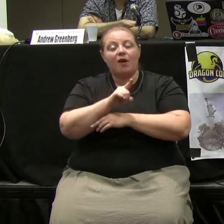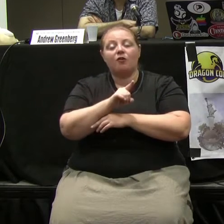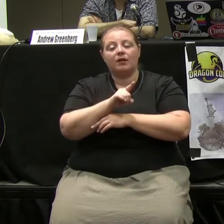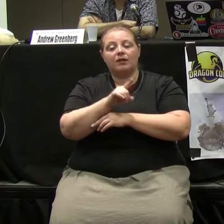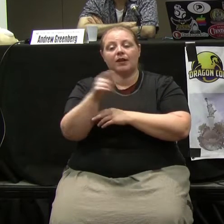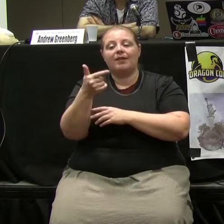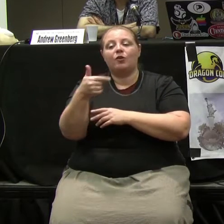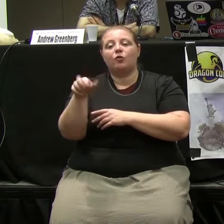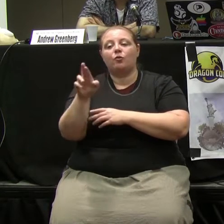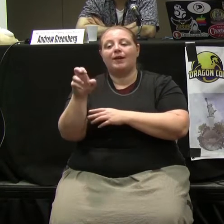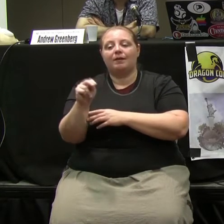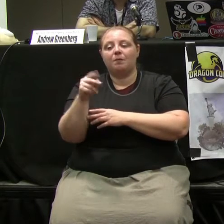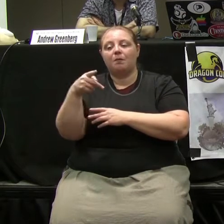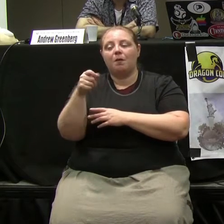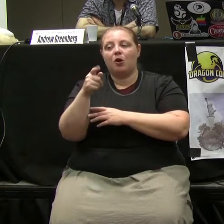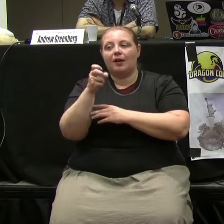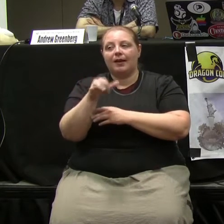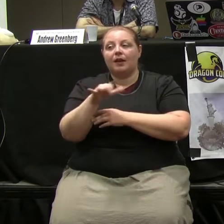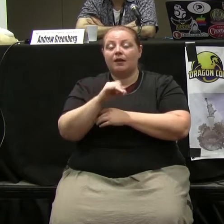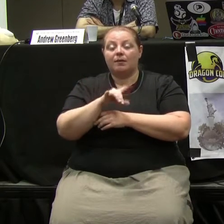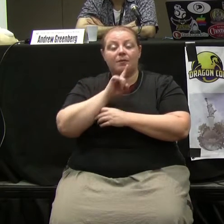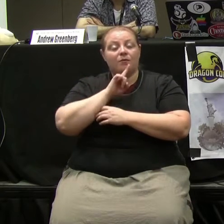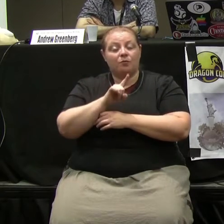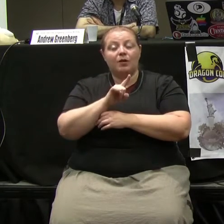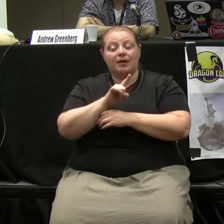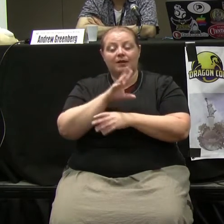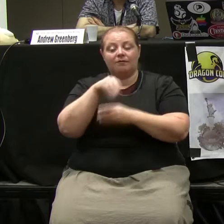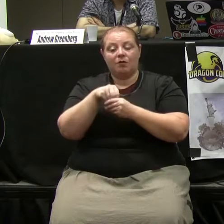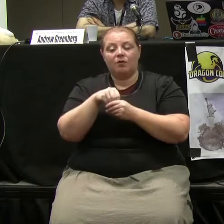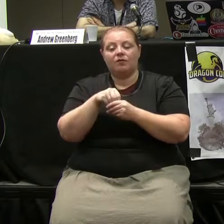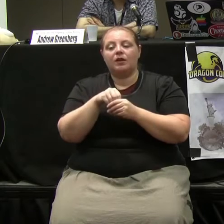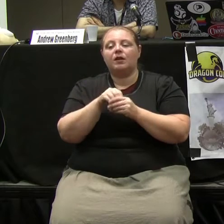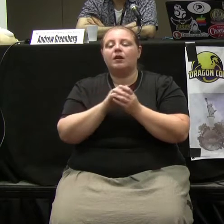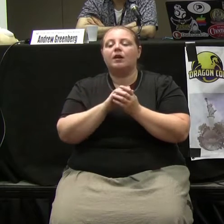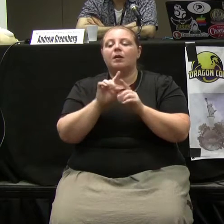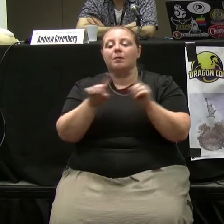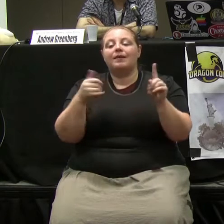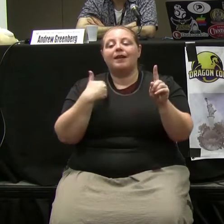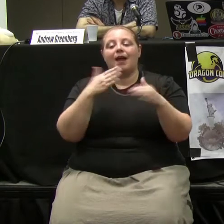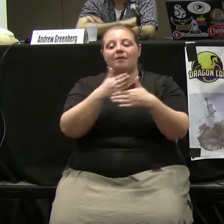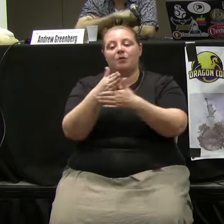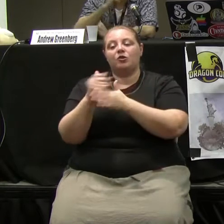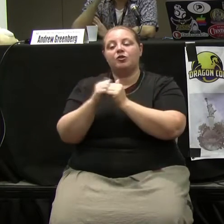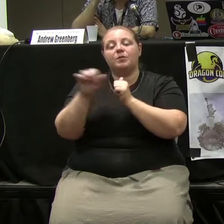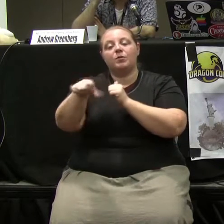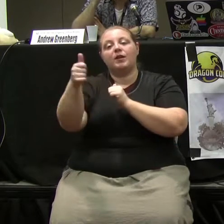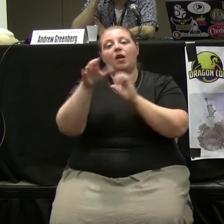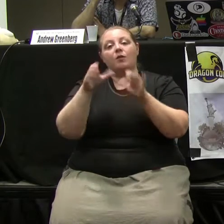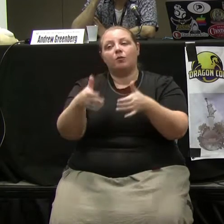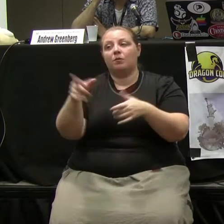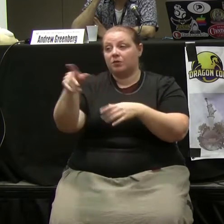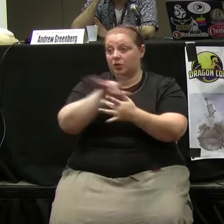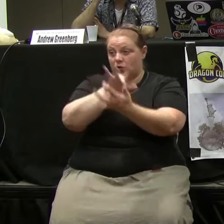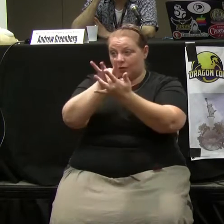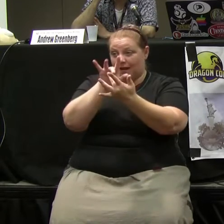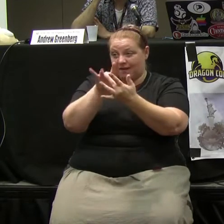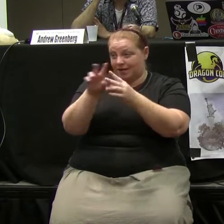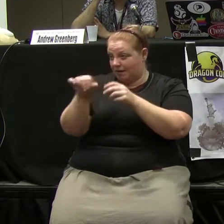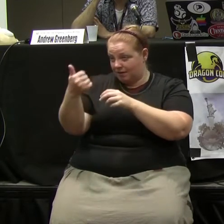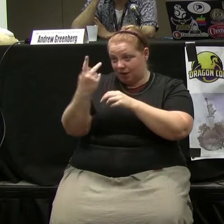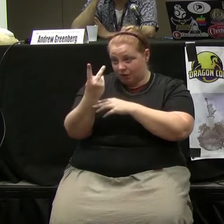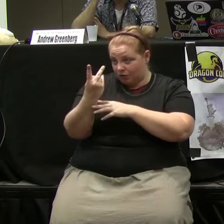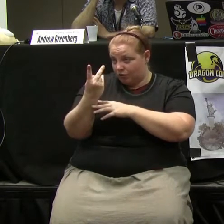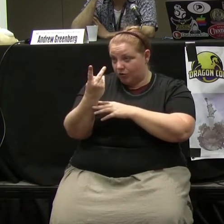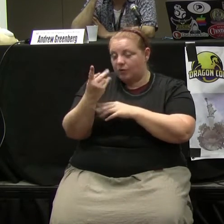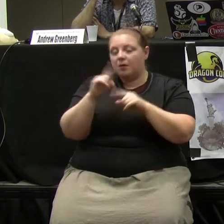in some ways, less effective in others. But they do have partnerships with other groups they can reach out to. I don't know if you've been in touch with either of them, but